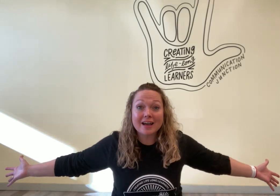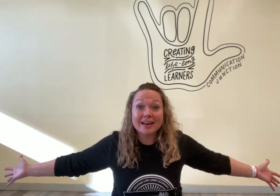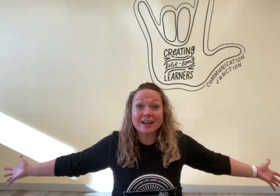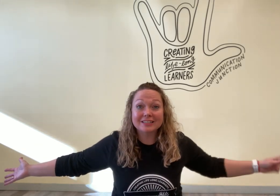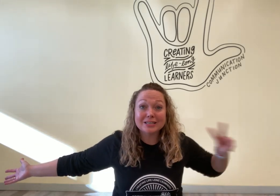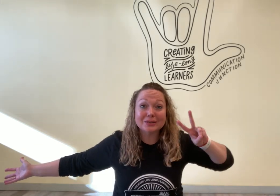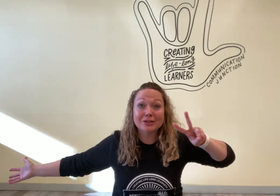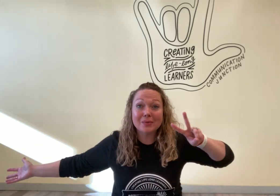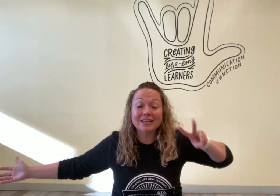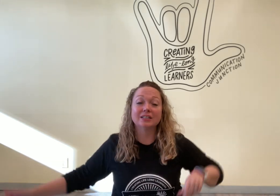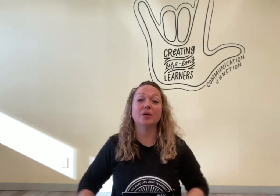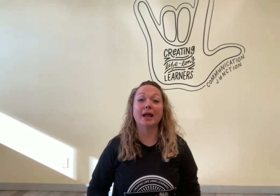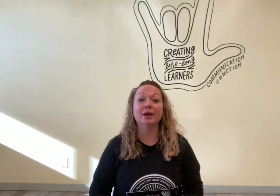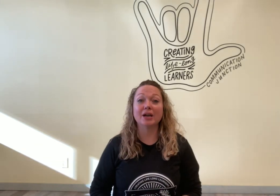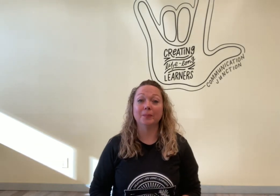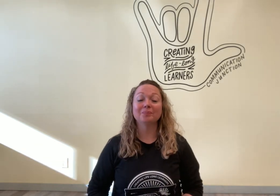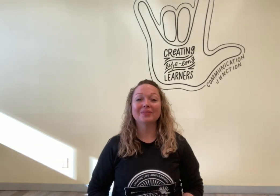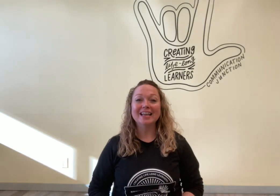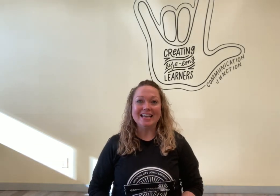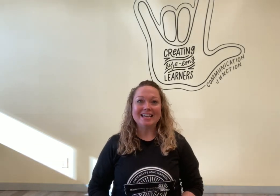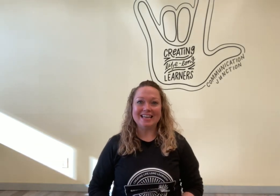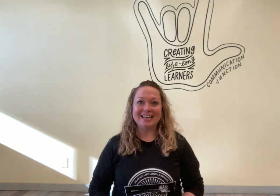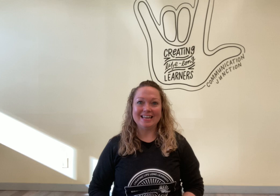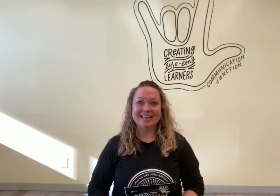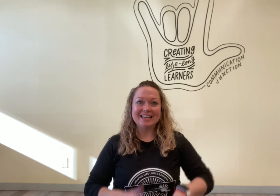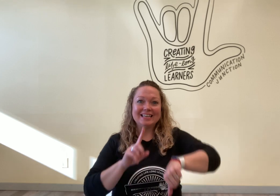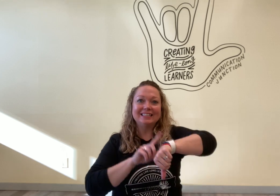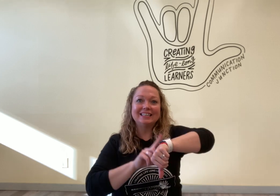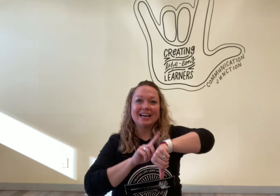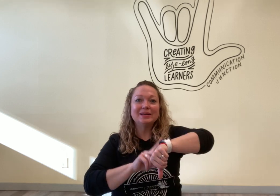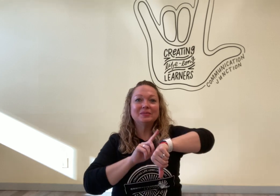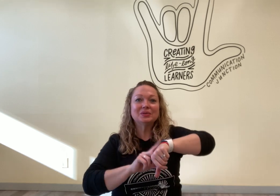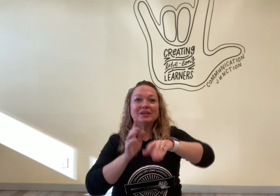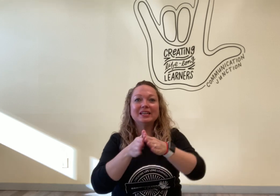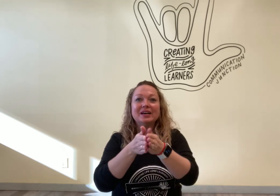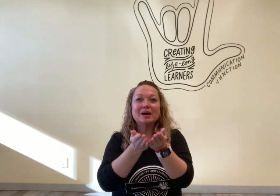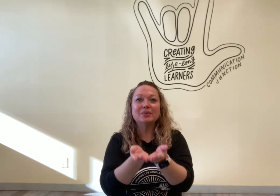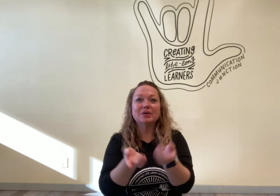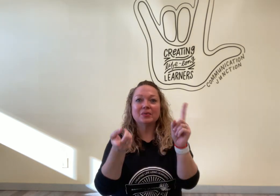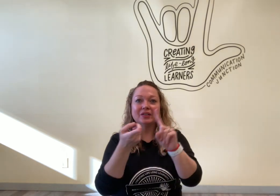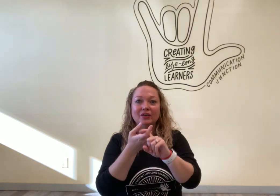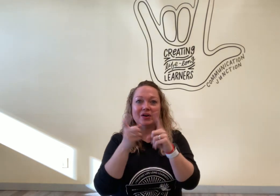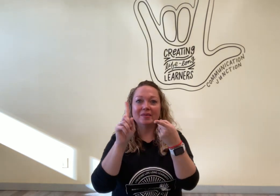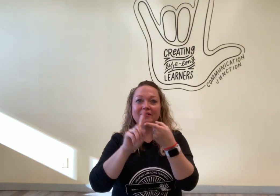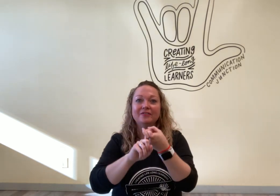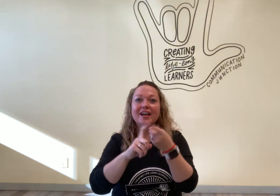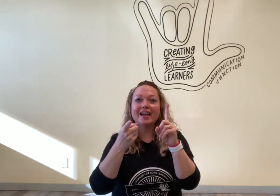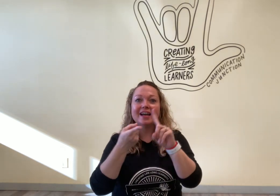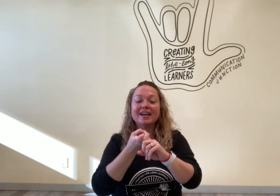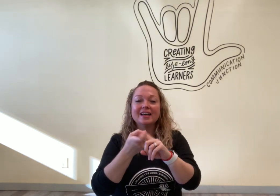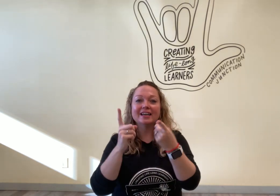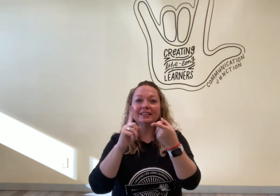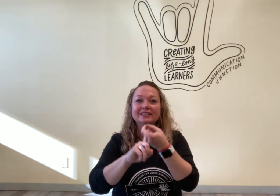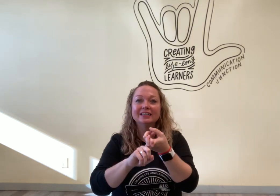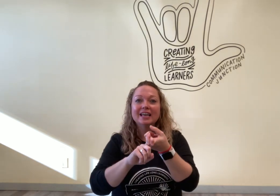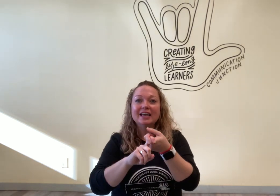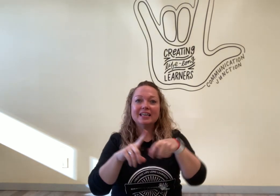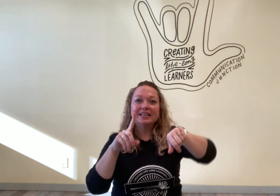and I'll see you in 2 weeks. Okay, here we go. It is time to read a book with all my friends. It